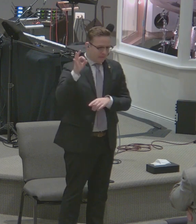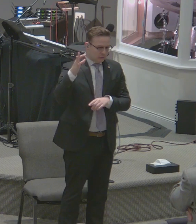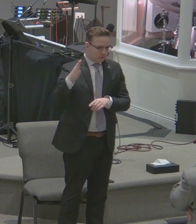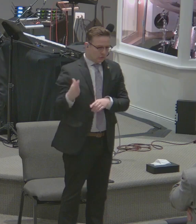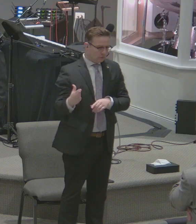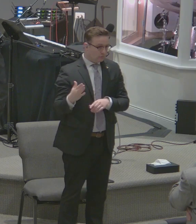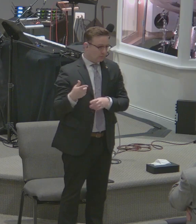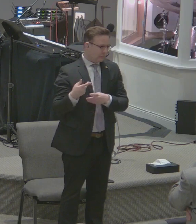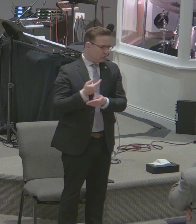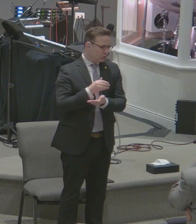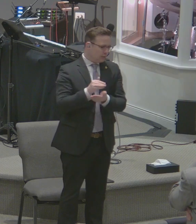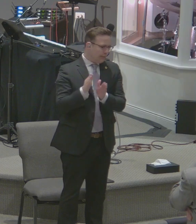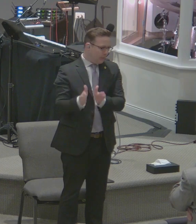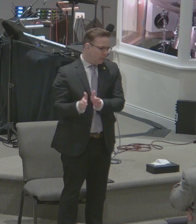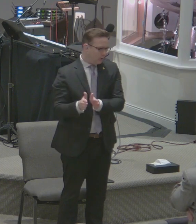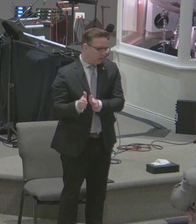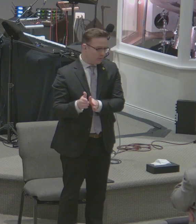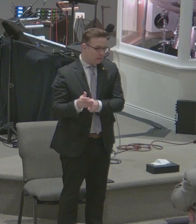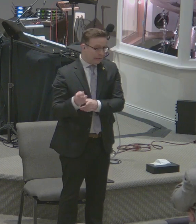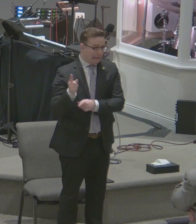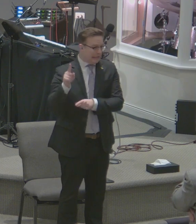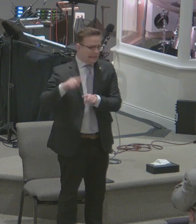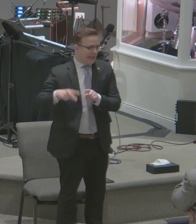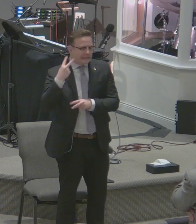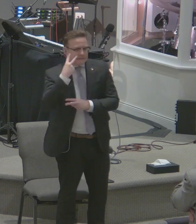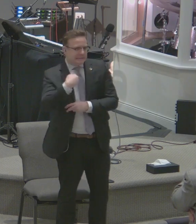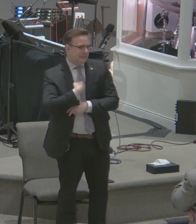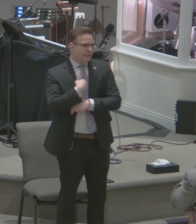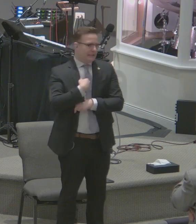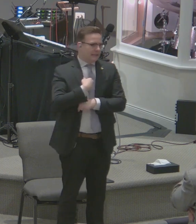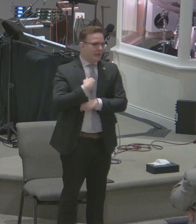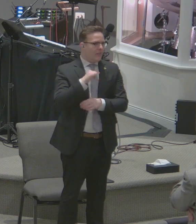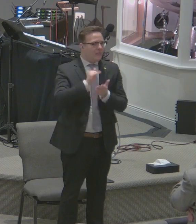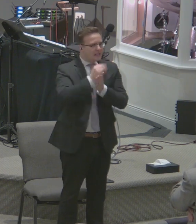Maybe he can't see what's going on.